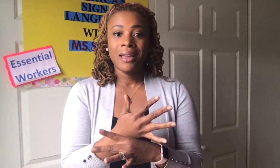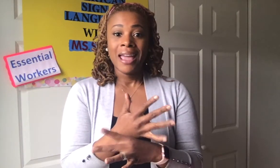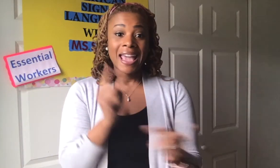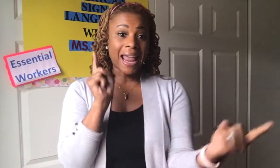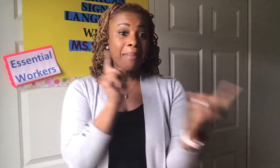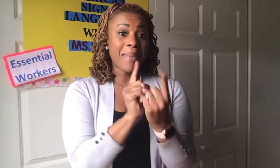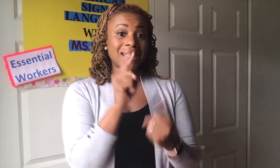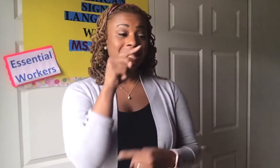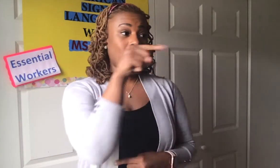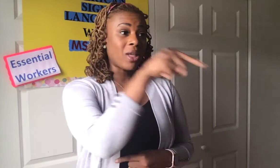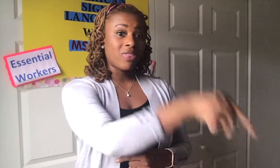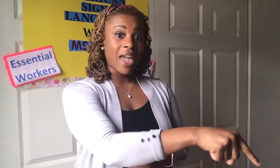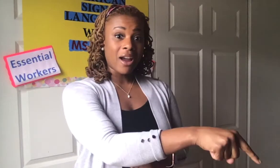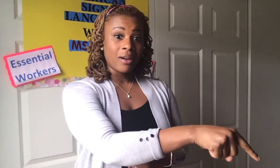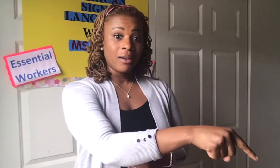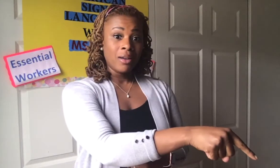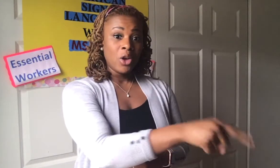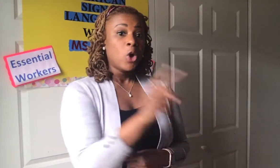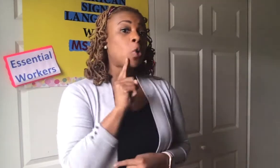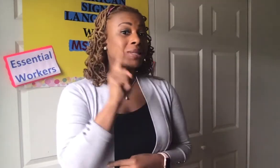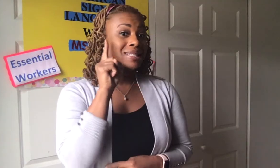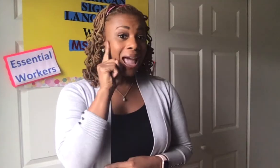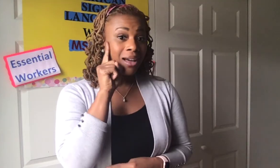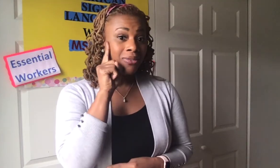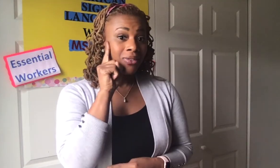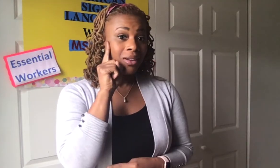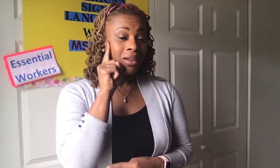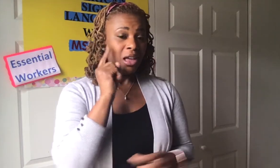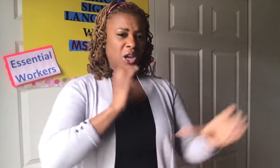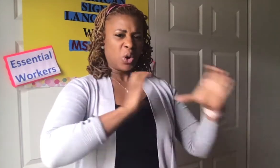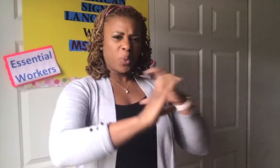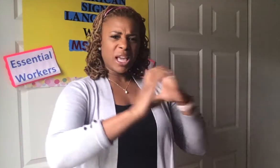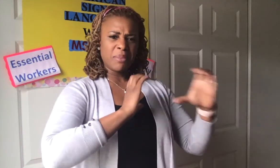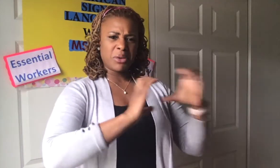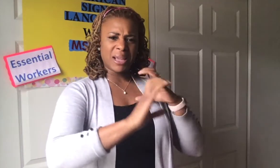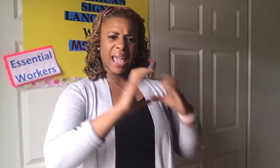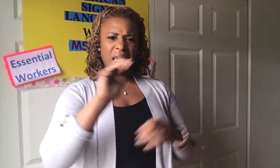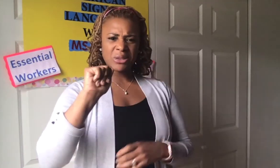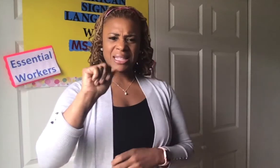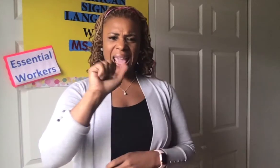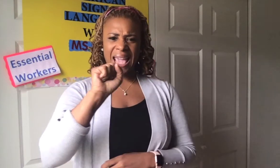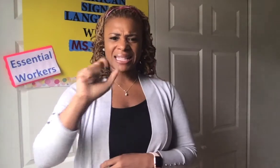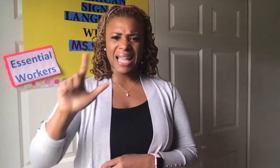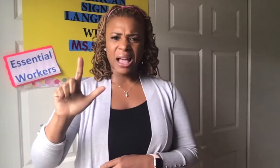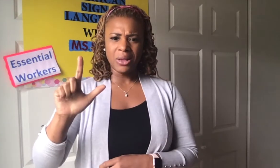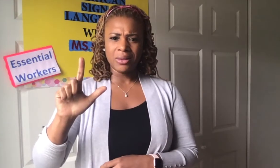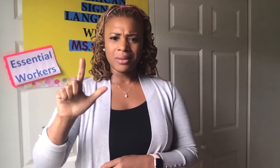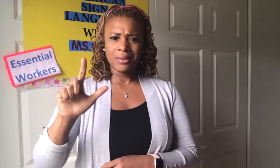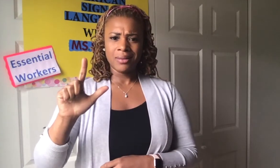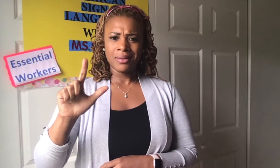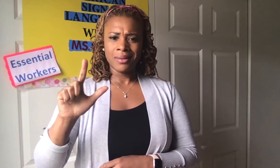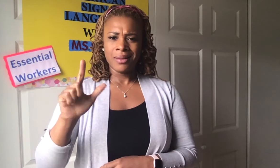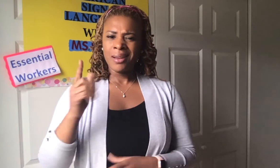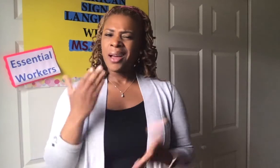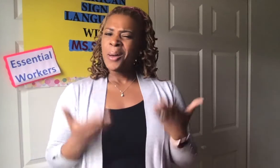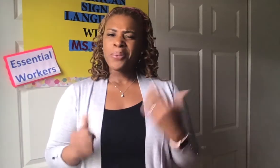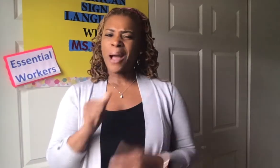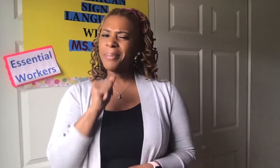and I met someone there who was deaf, could we communicate using ASL? Probably